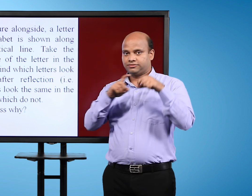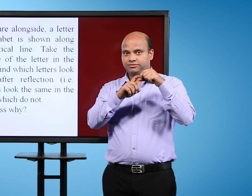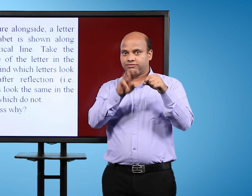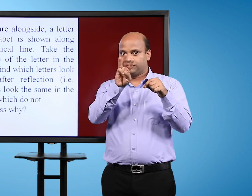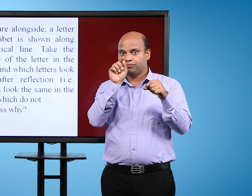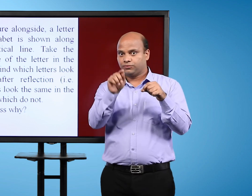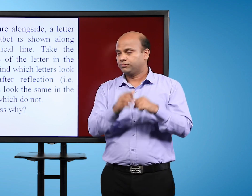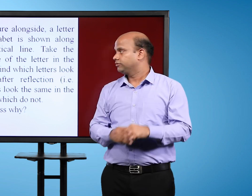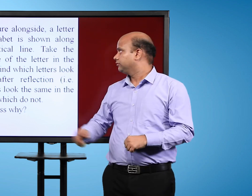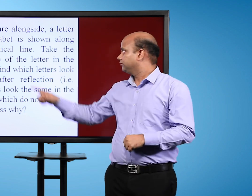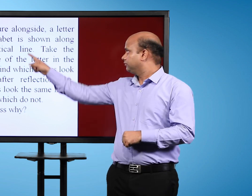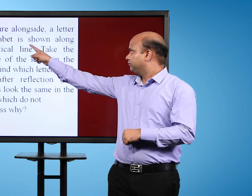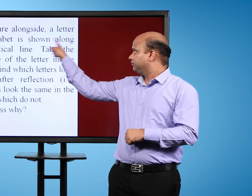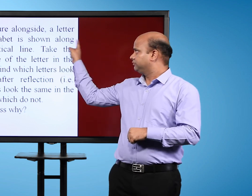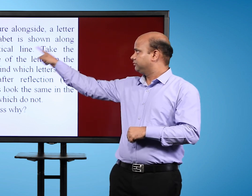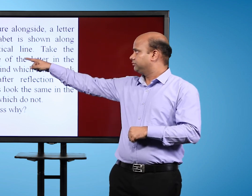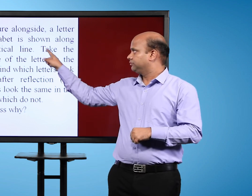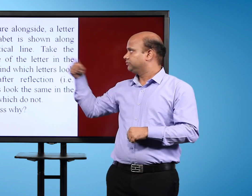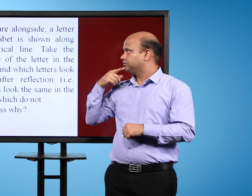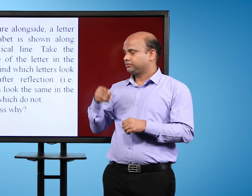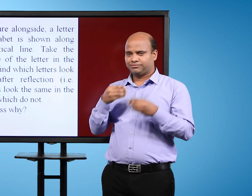3. In each figure